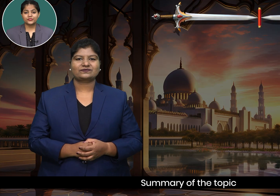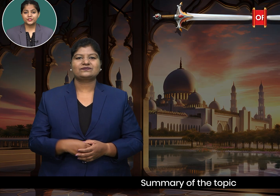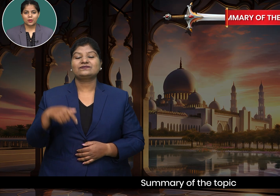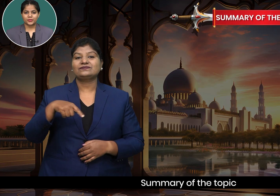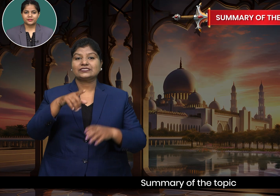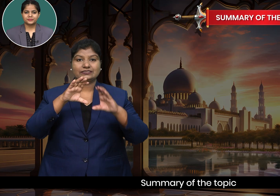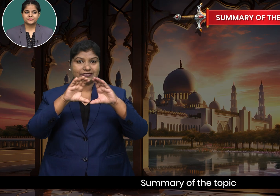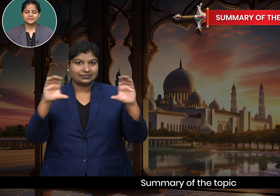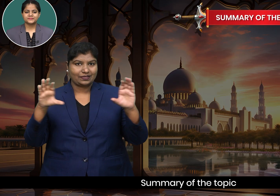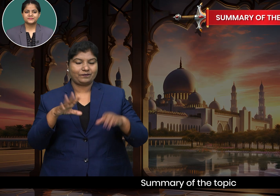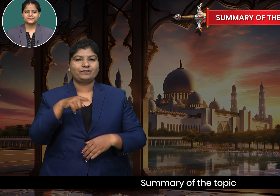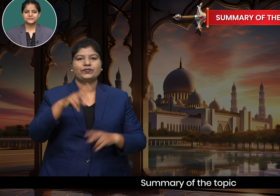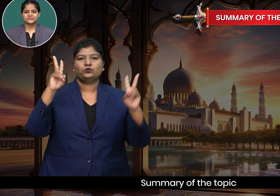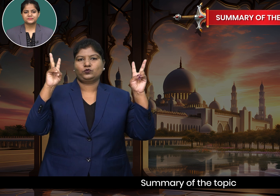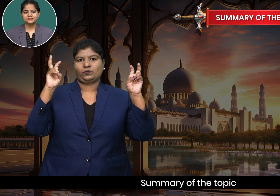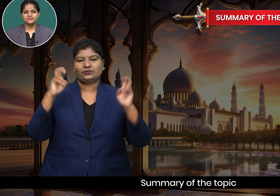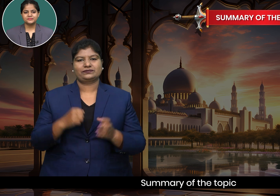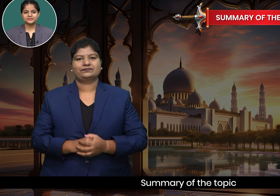Summary of the topic.